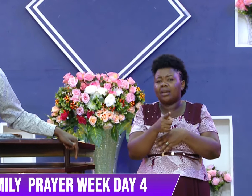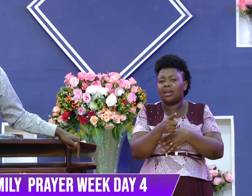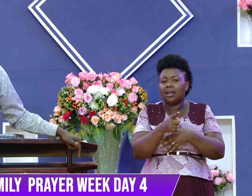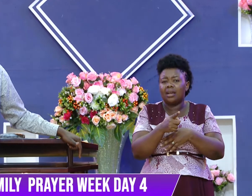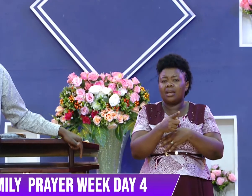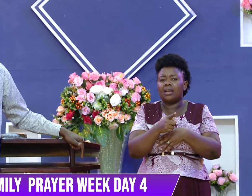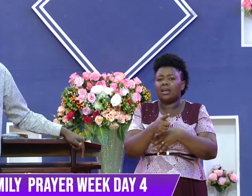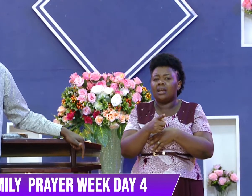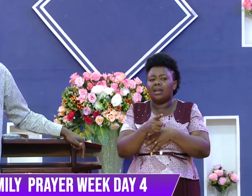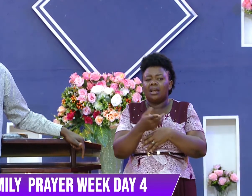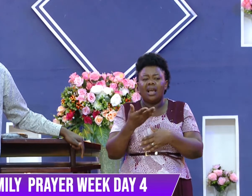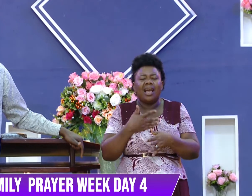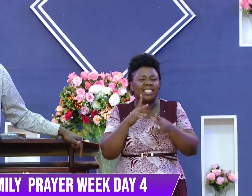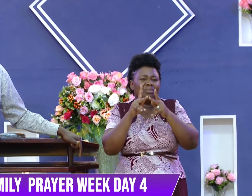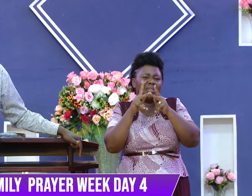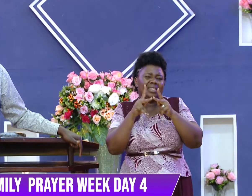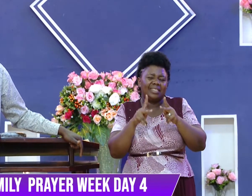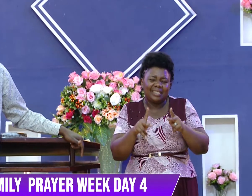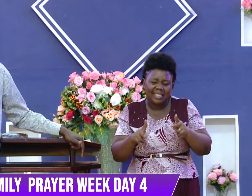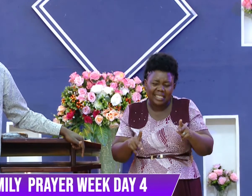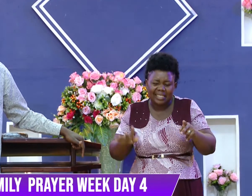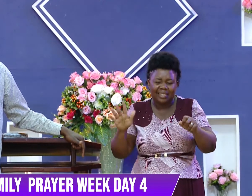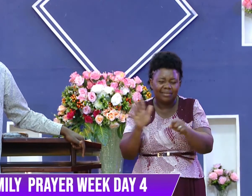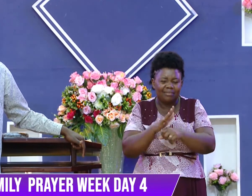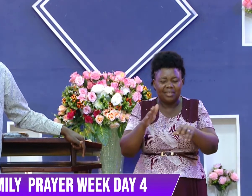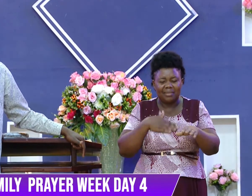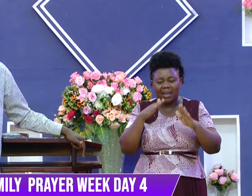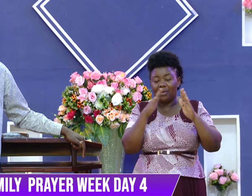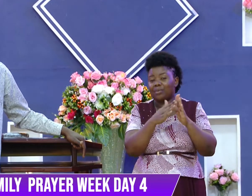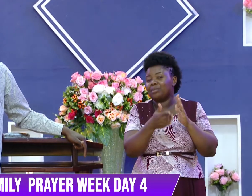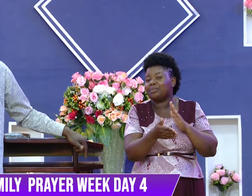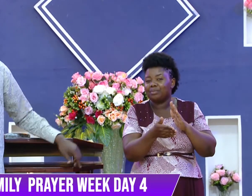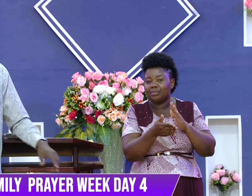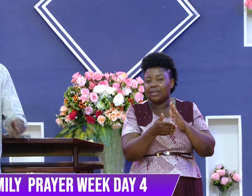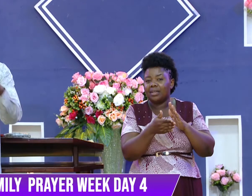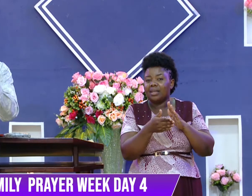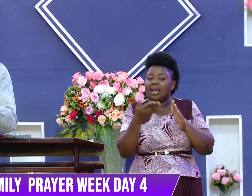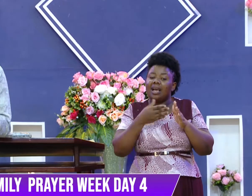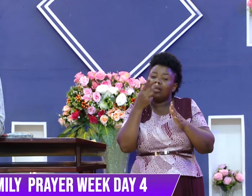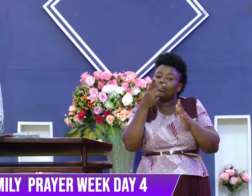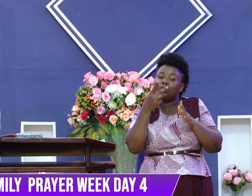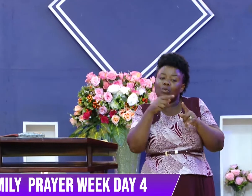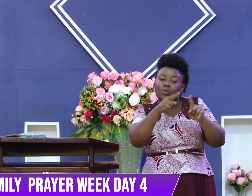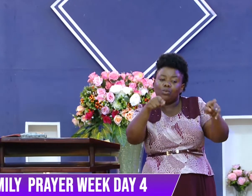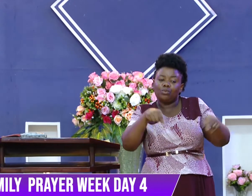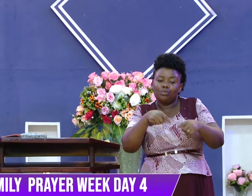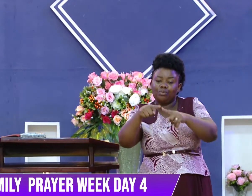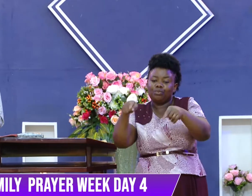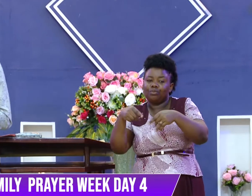marrying her, I had peace in my room. I had